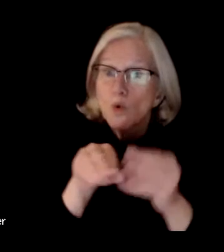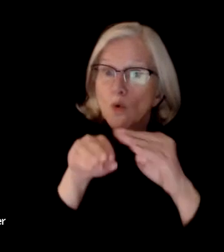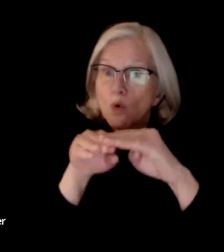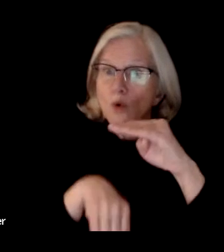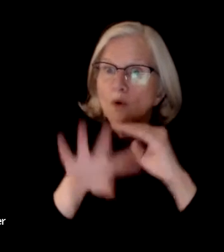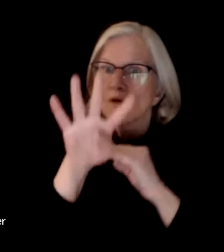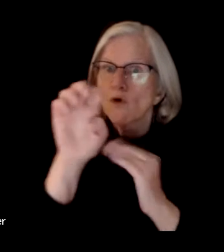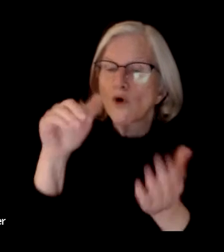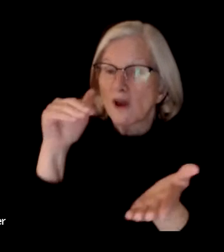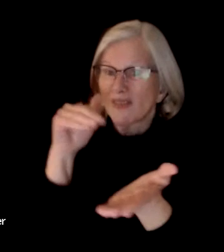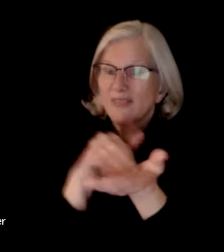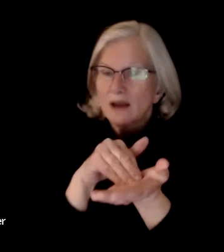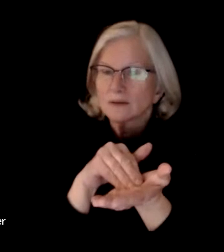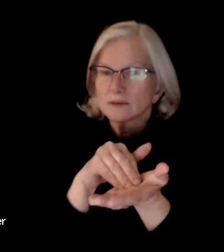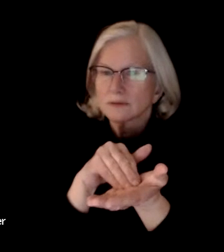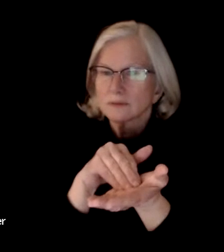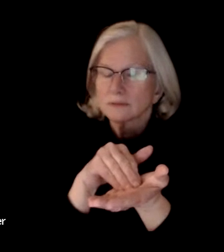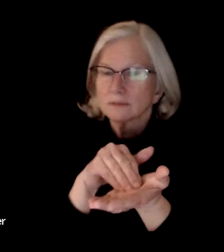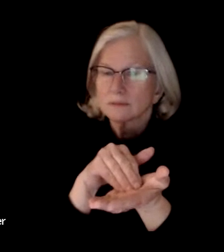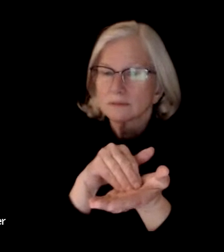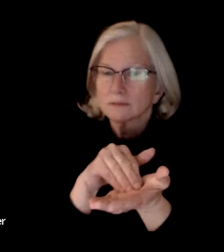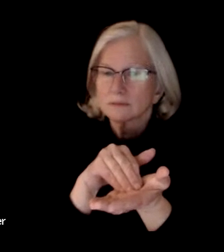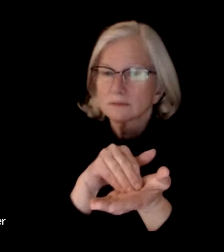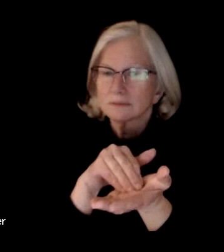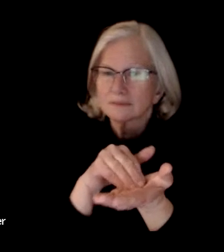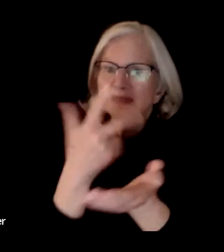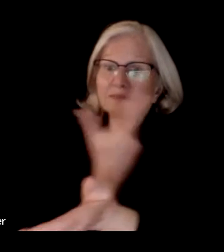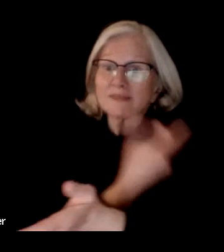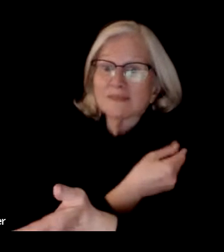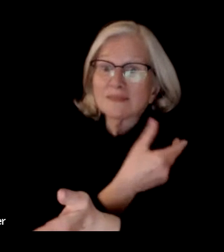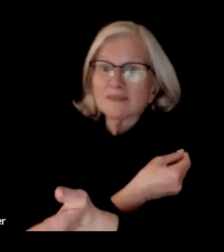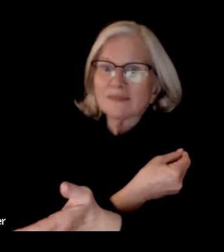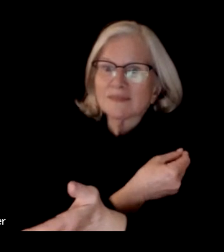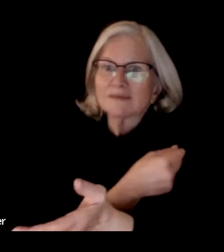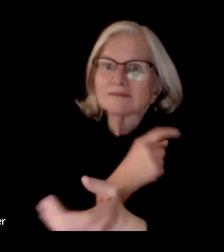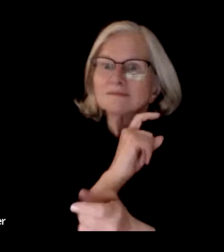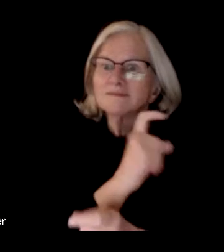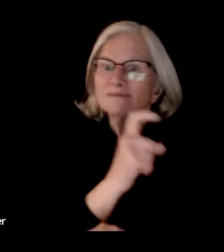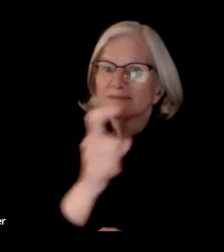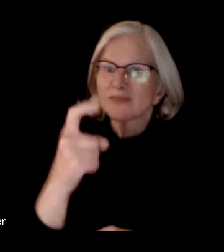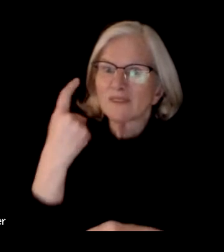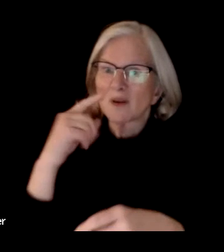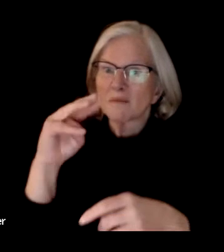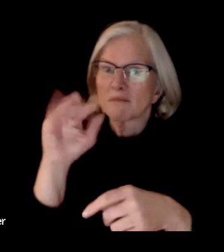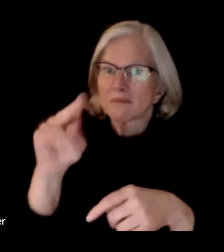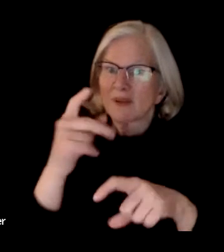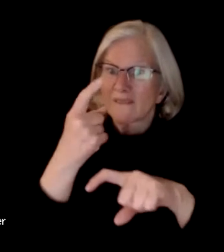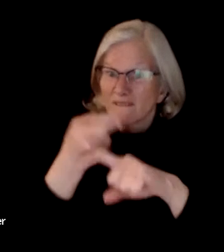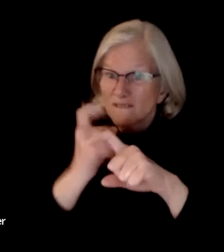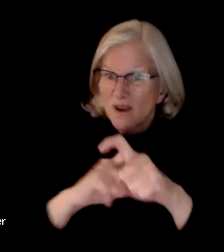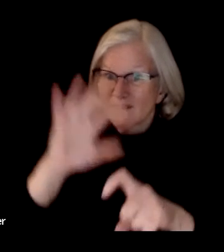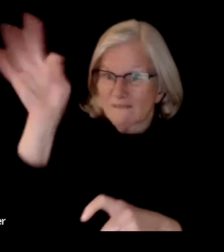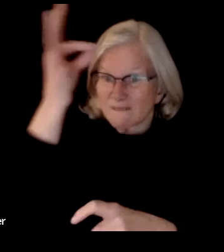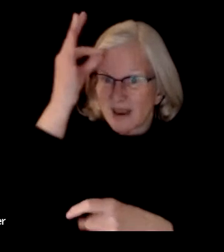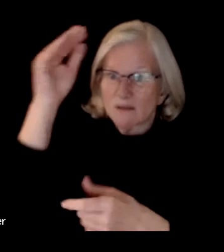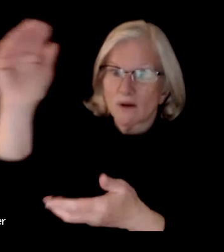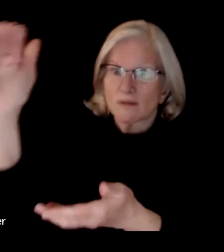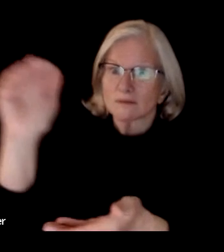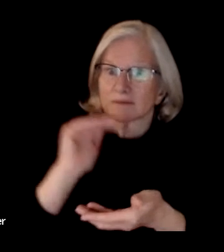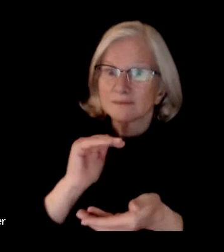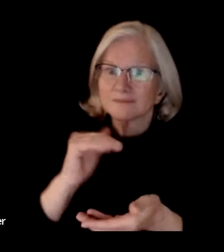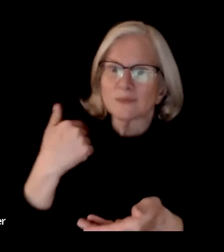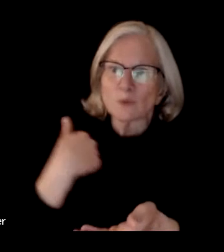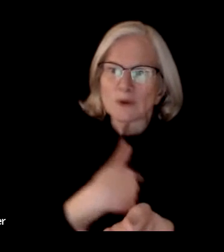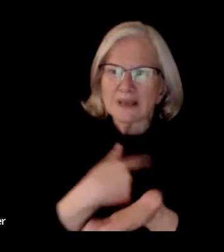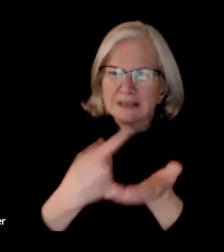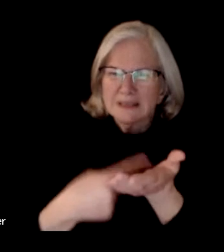total doses of vaccine allocated to our state by the federal government, although as we have discussed in prior calls, it